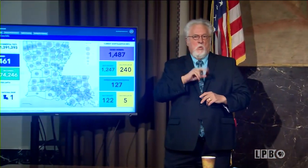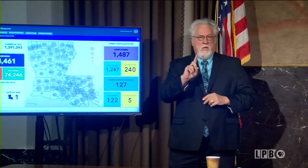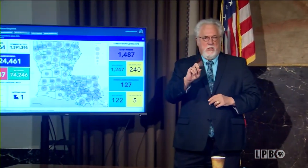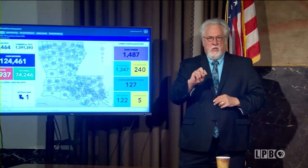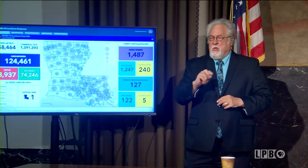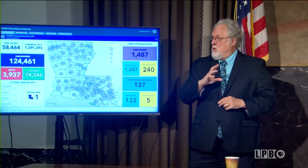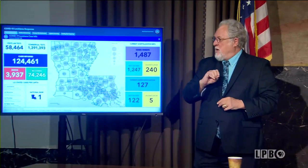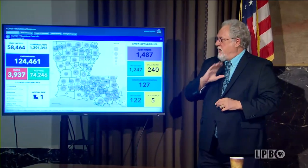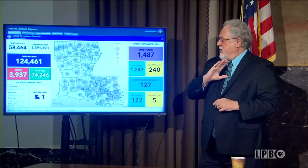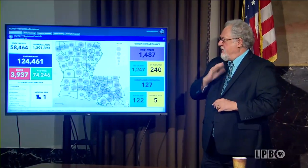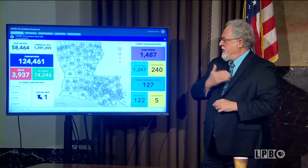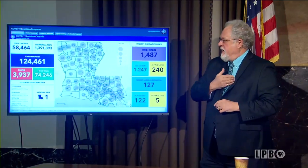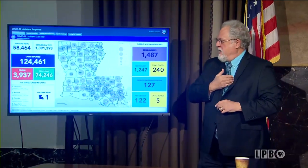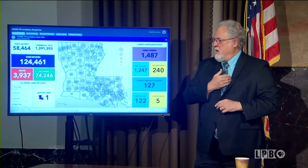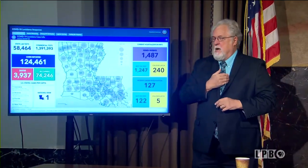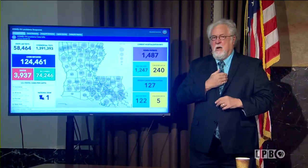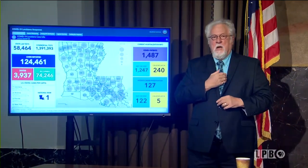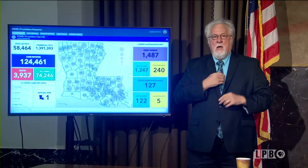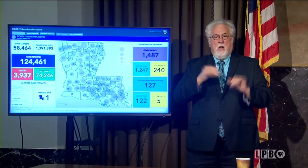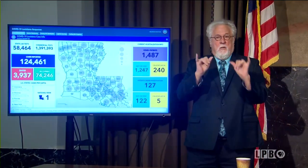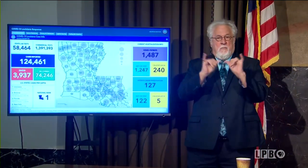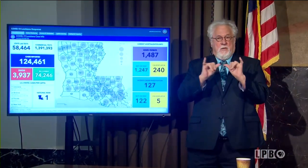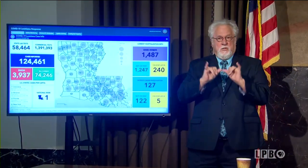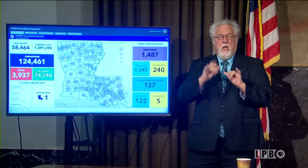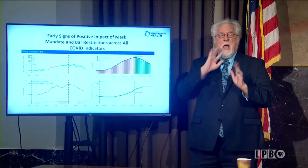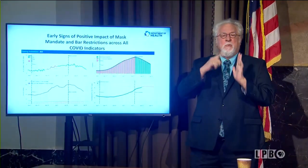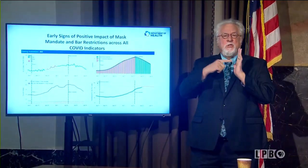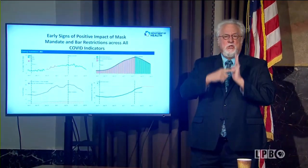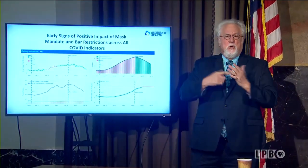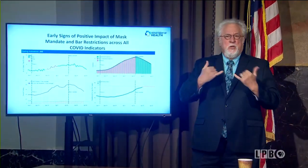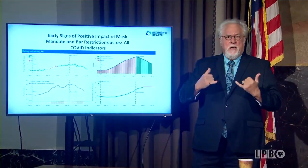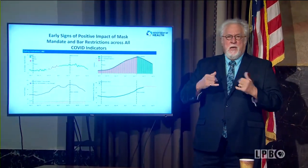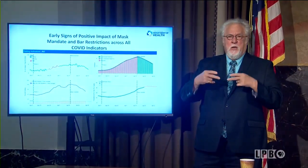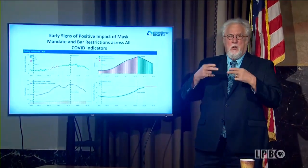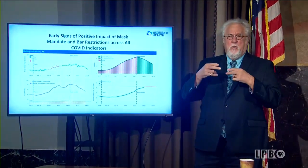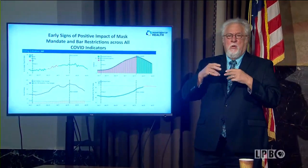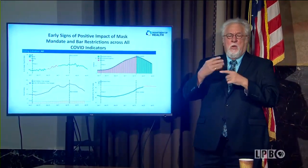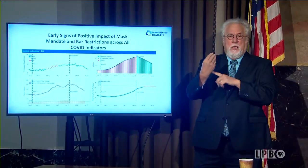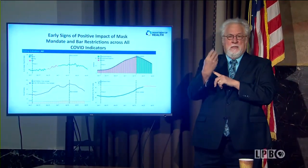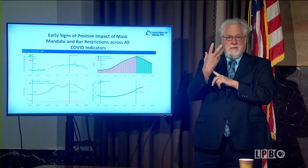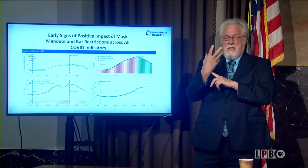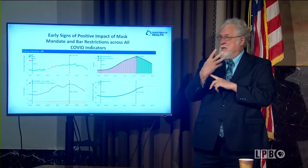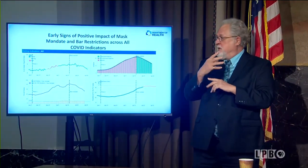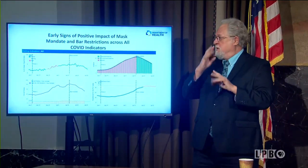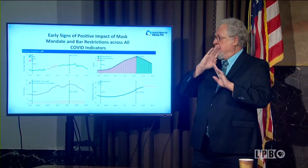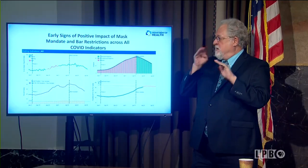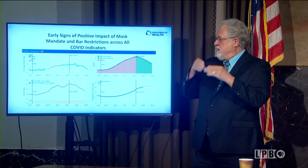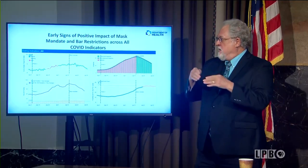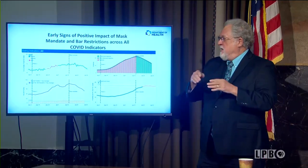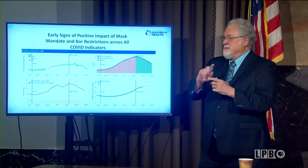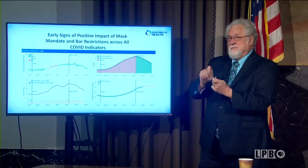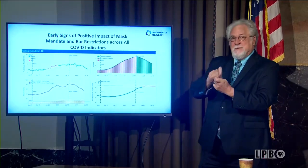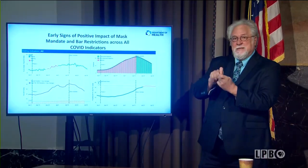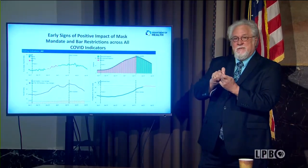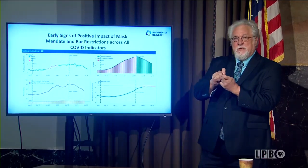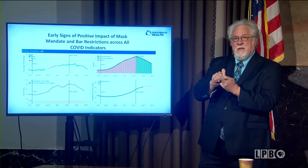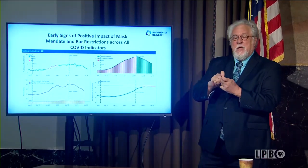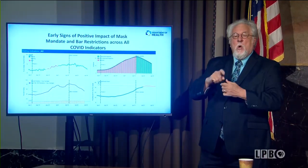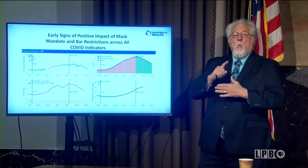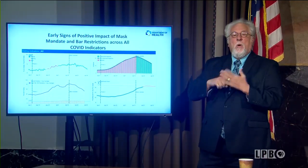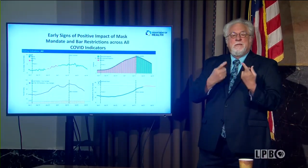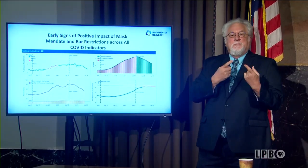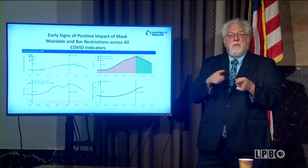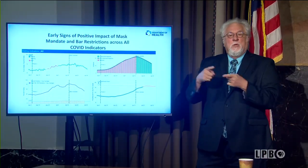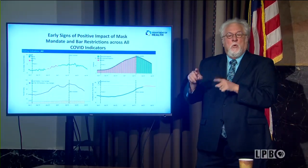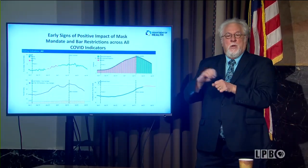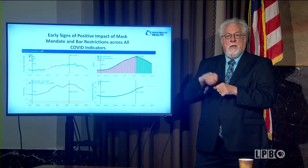and at our gating metrics. I'm going to show you now a slide that's zoomed in specifically on what's been going on